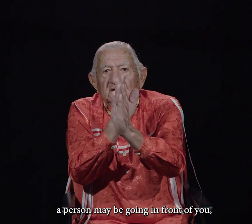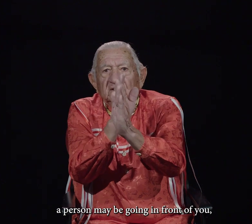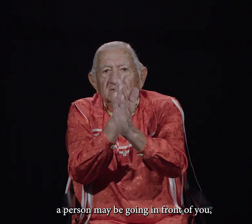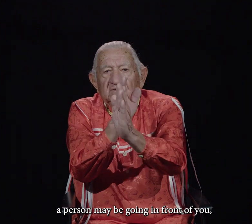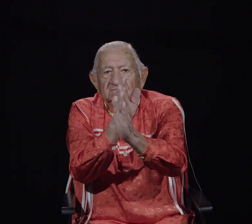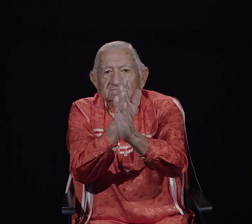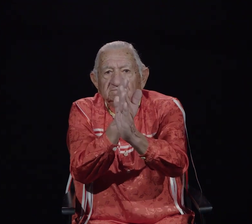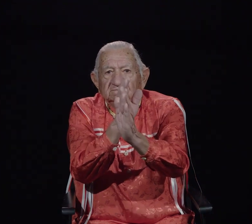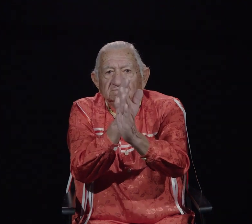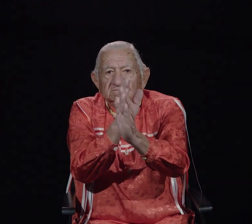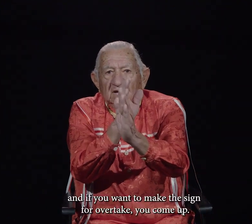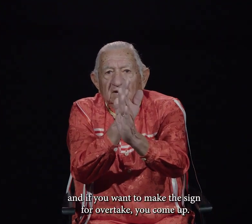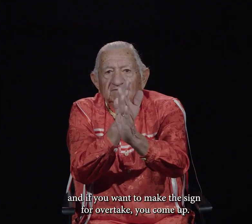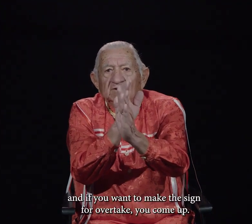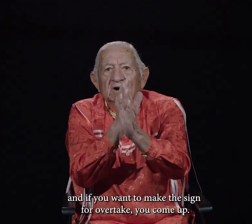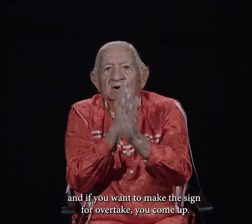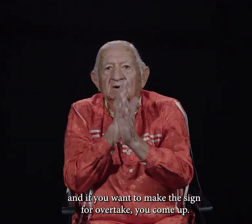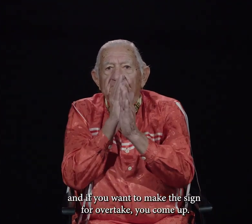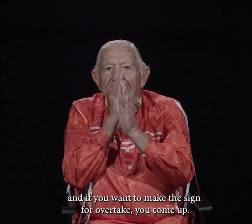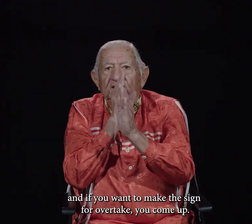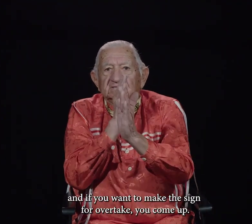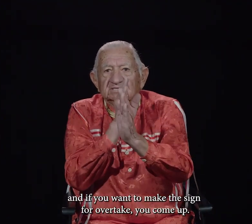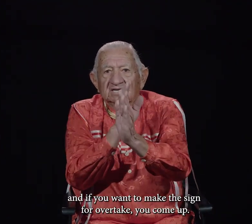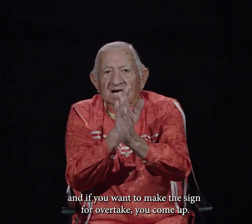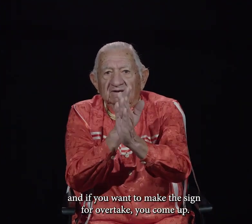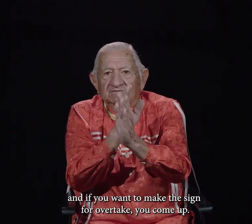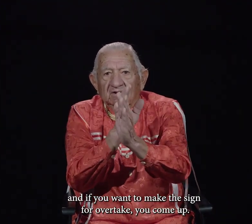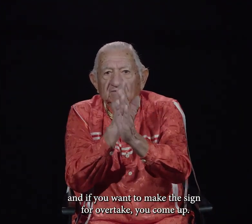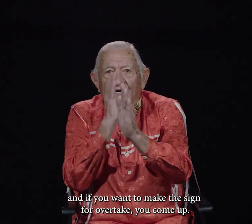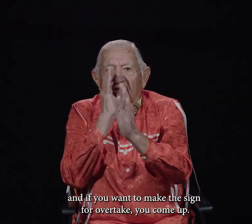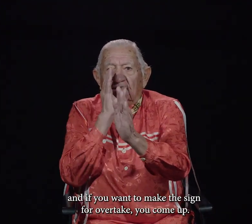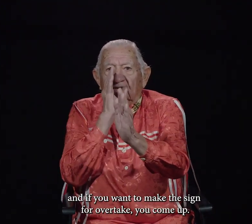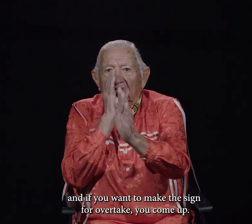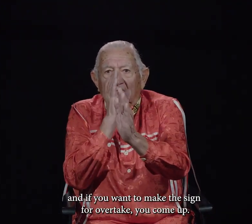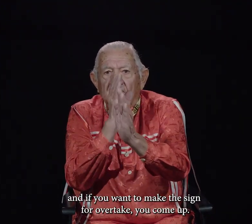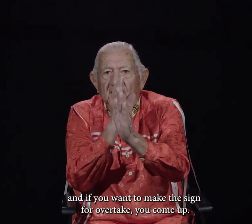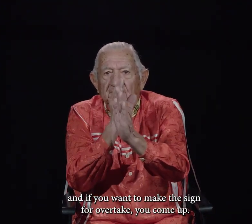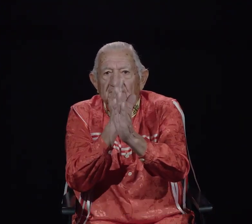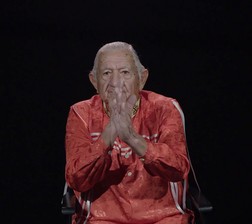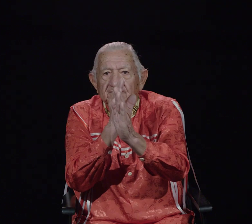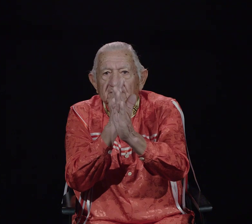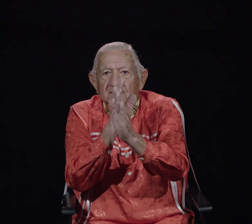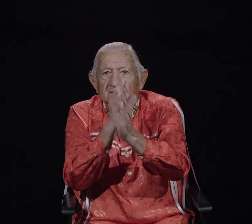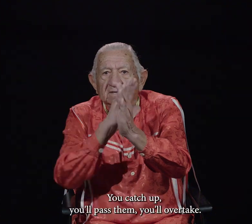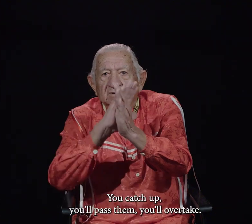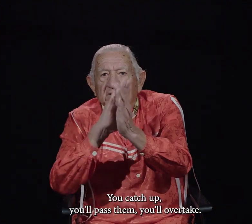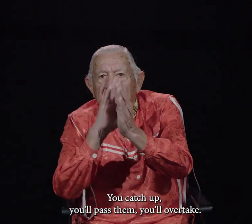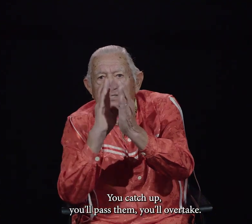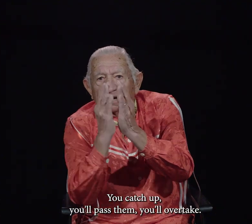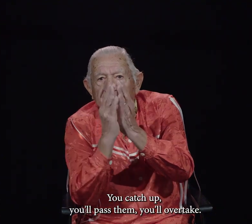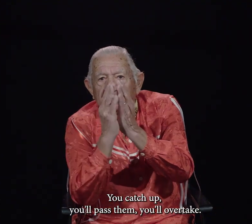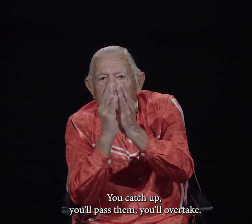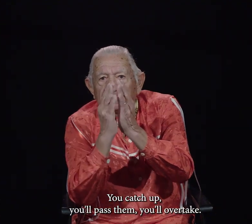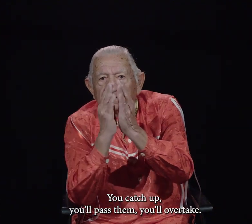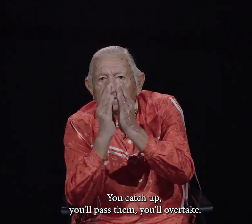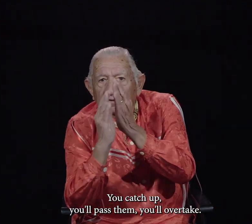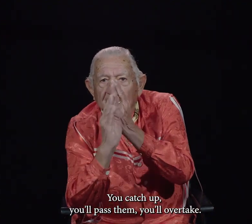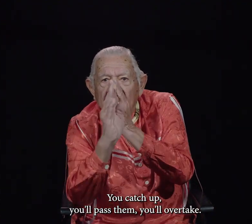of you, and if you want to make the sign for overtake, you come up, you catch up, you pass